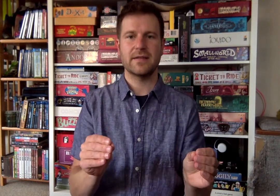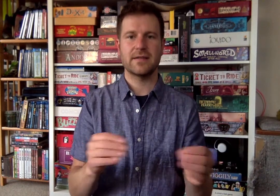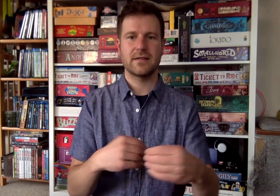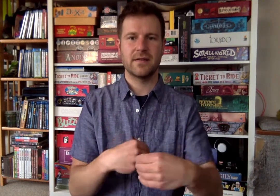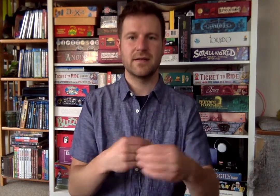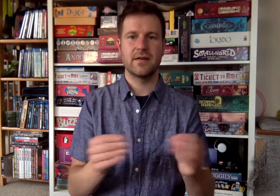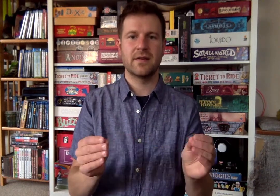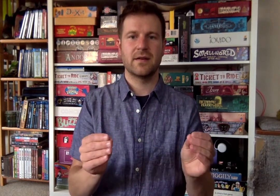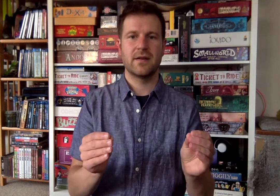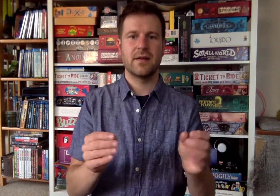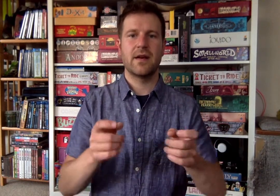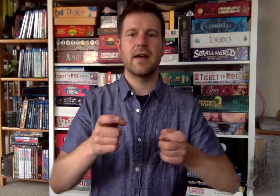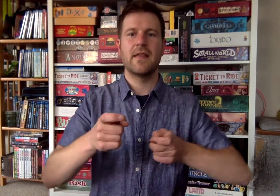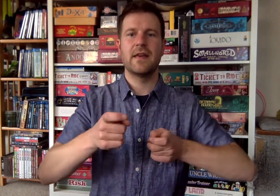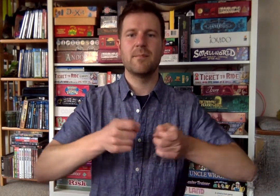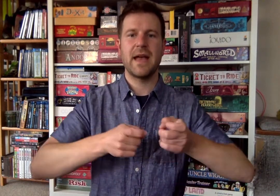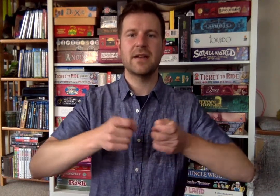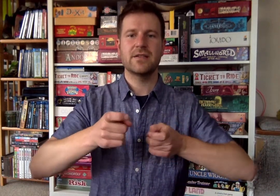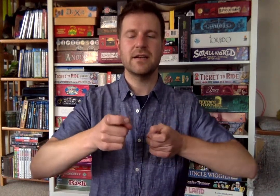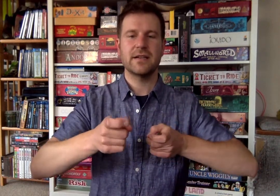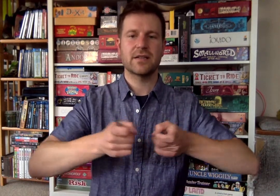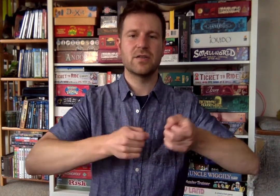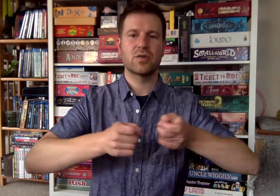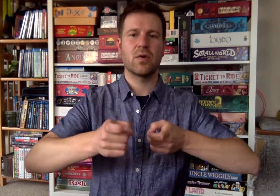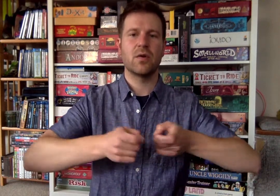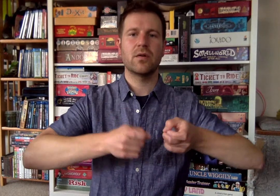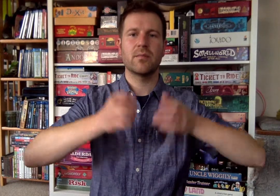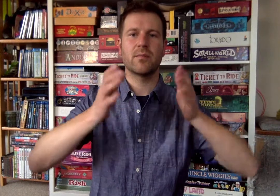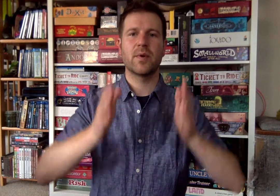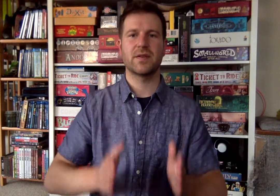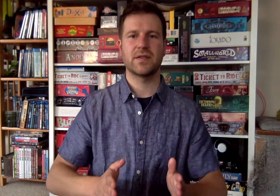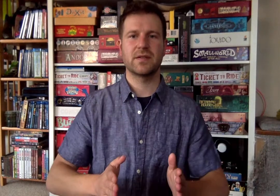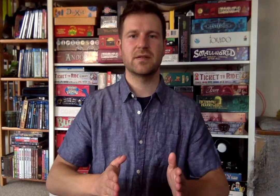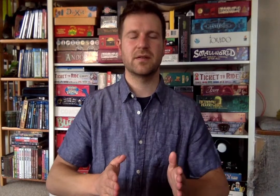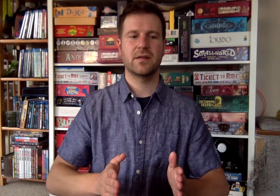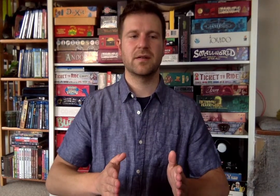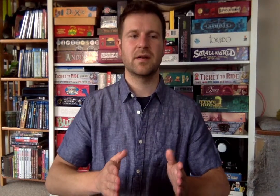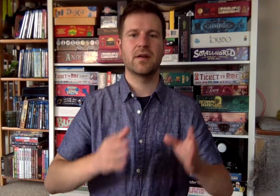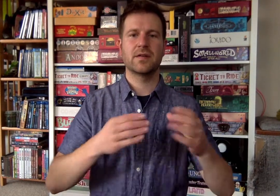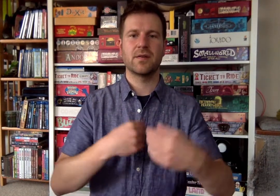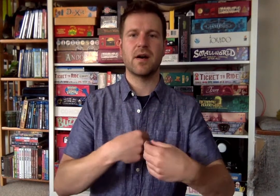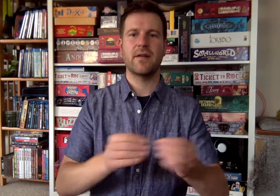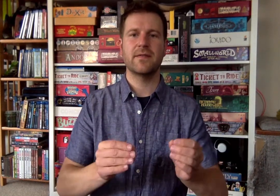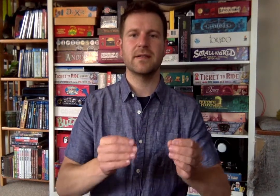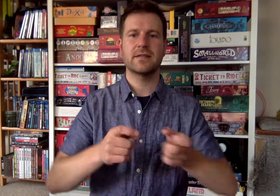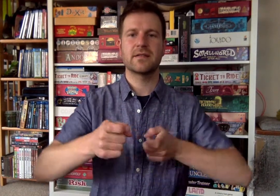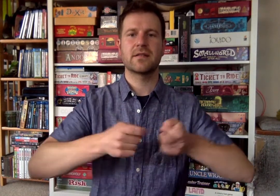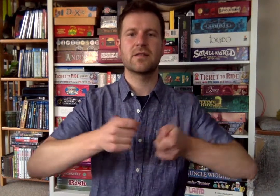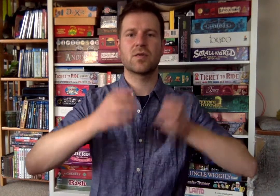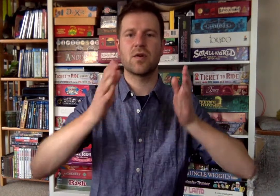Office. And then manager is control person. So office, control